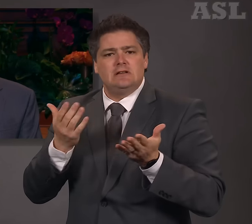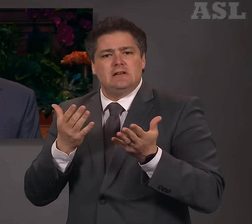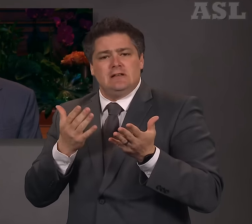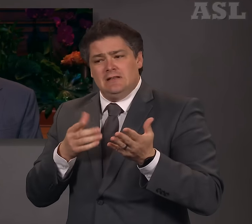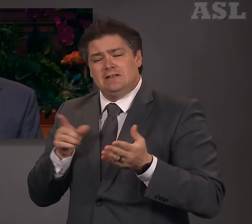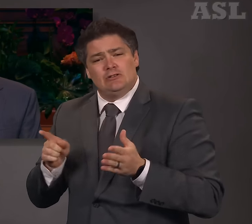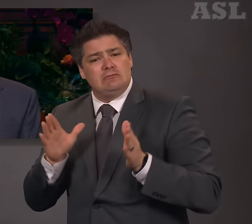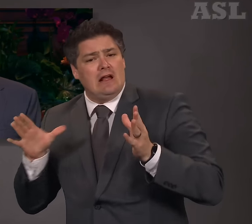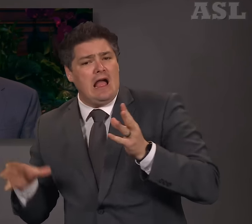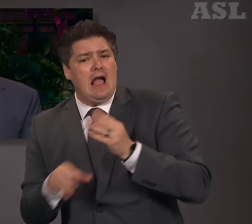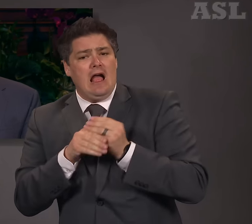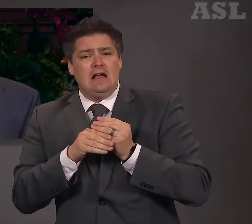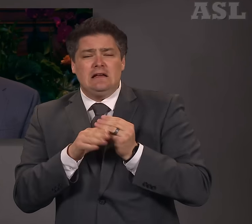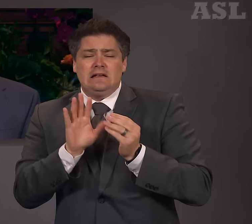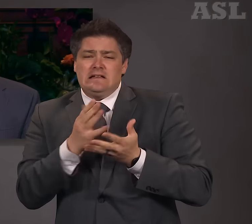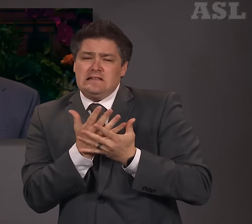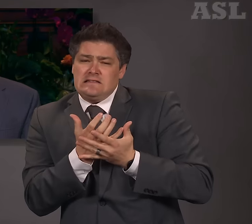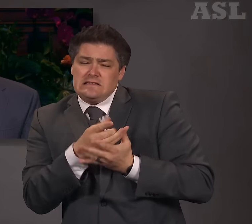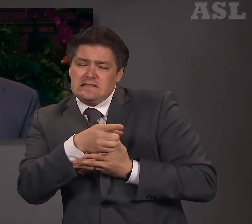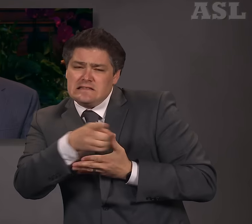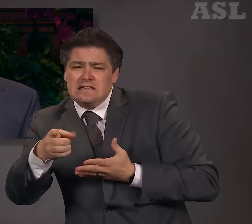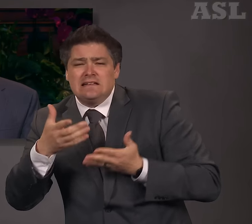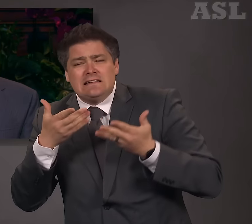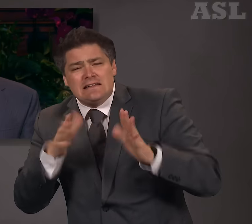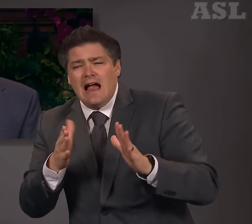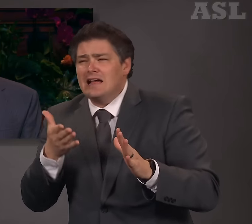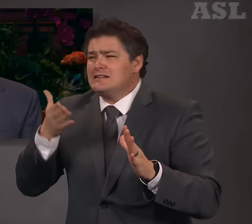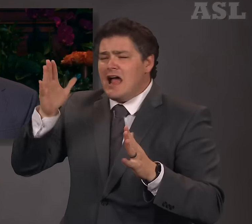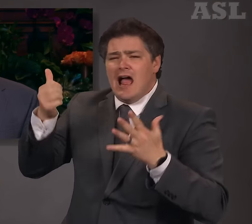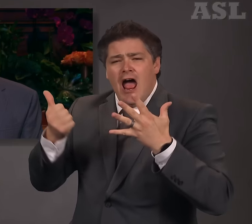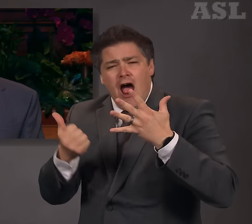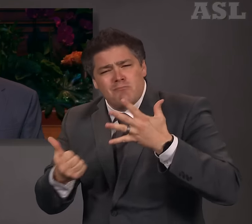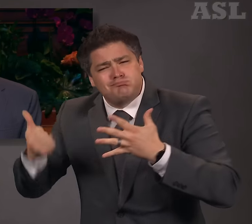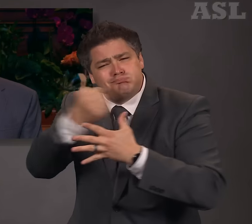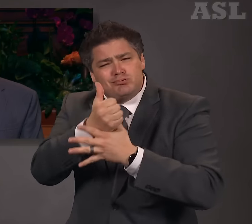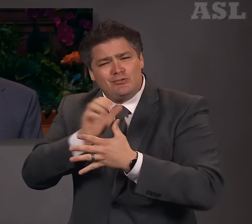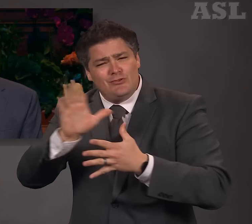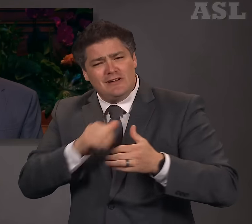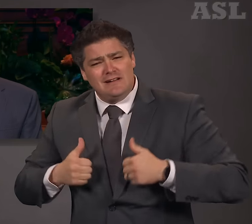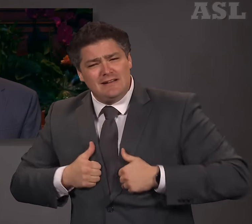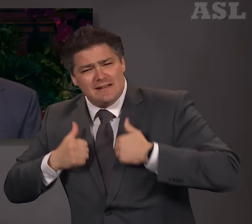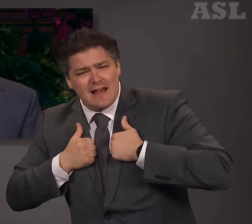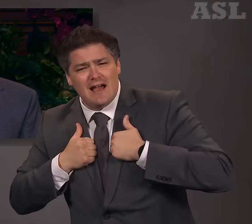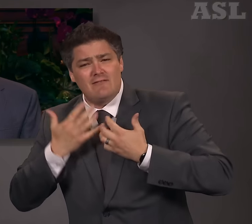time. As you do, notice what happens to your positive spiritual momentum.